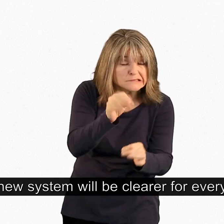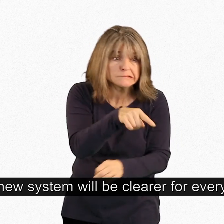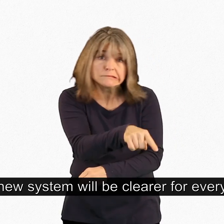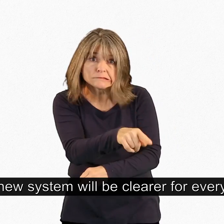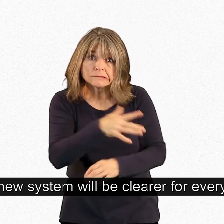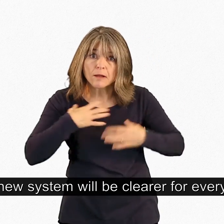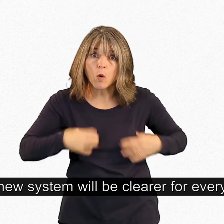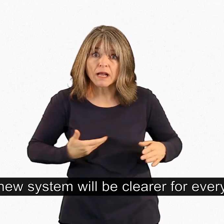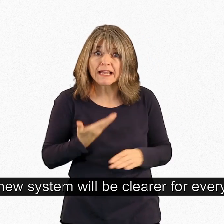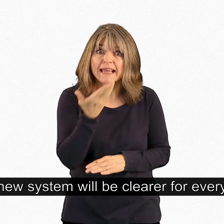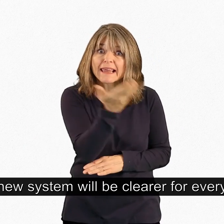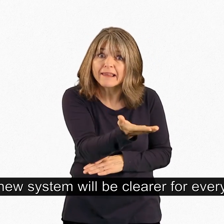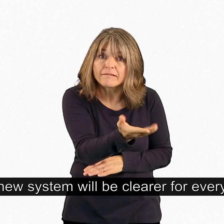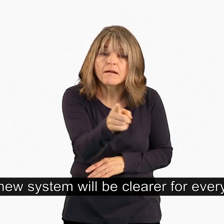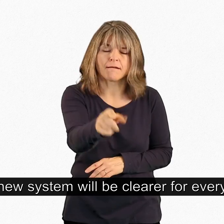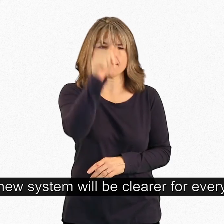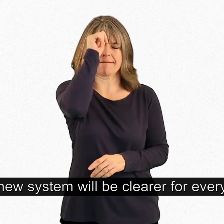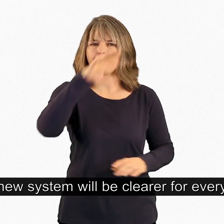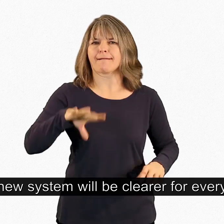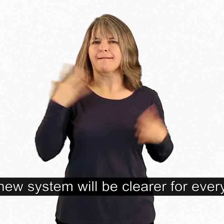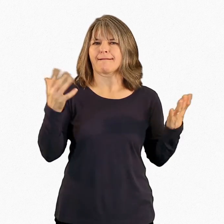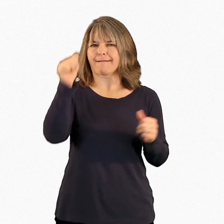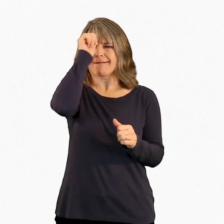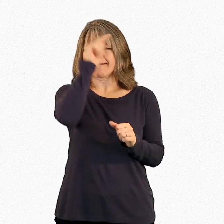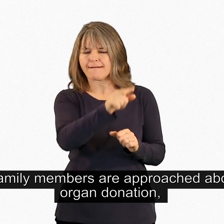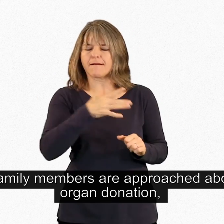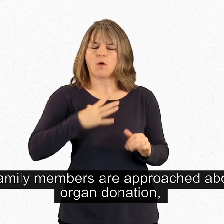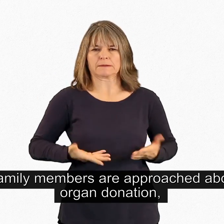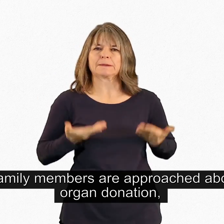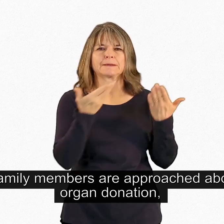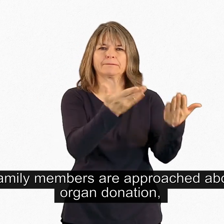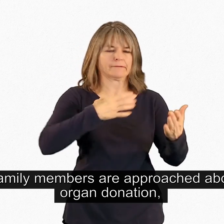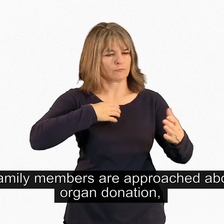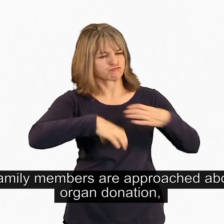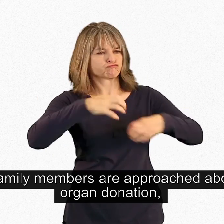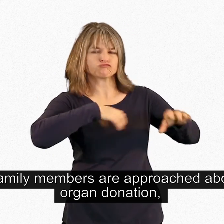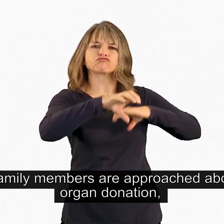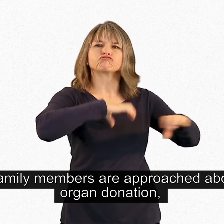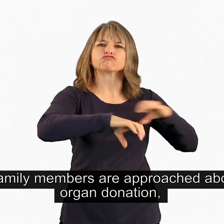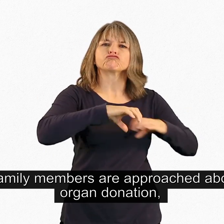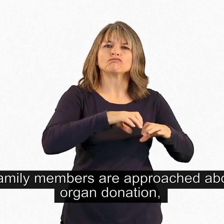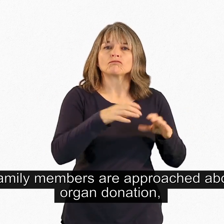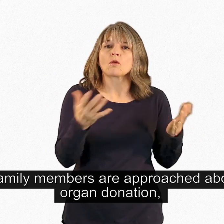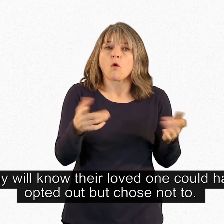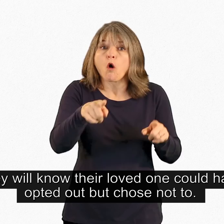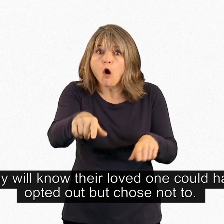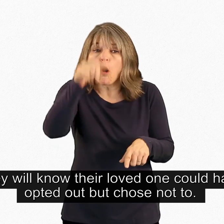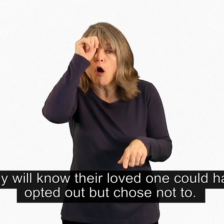The new system will be clearer for everyone. If family members are approached about organ donation, they will know